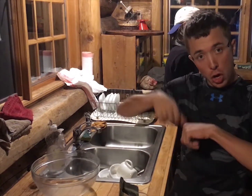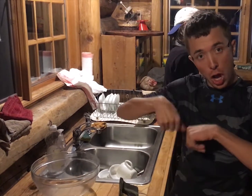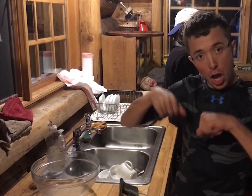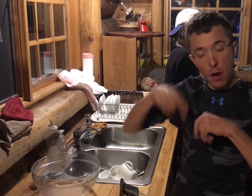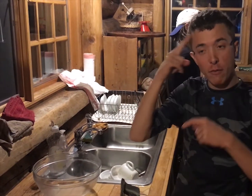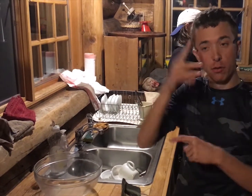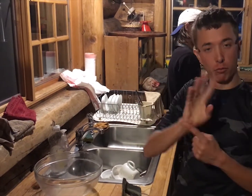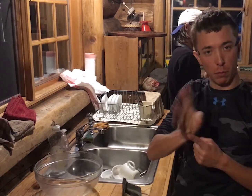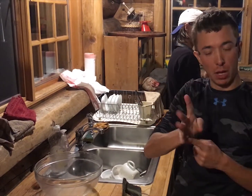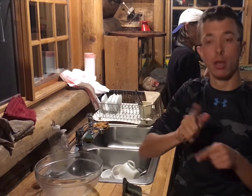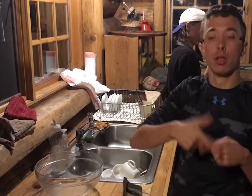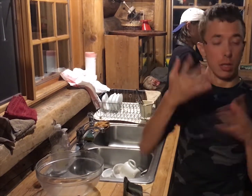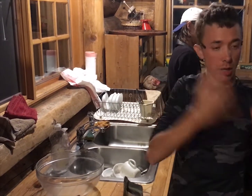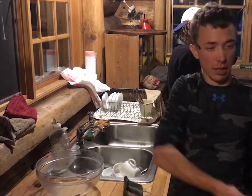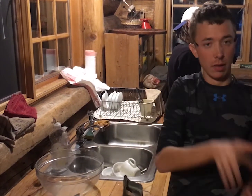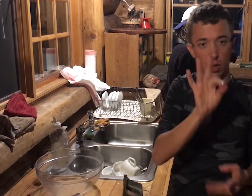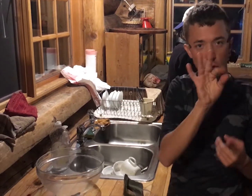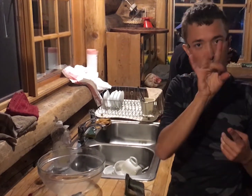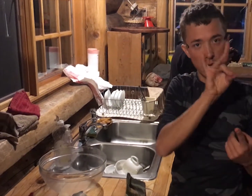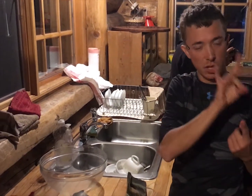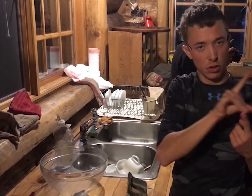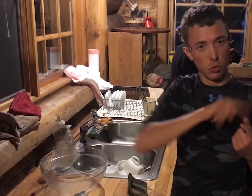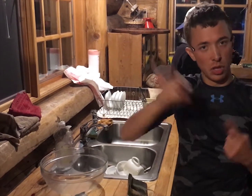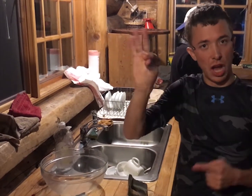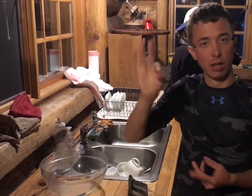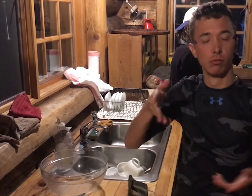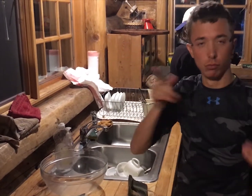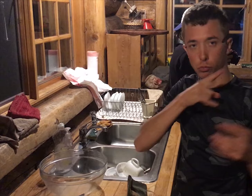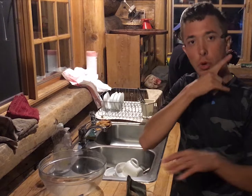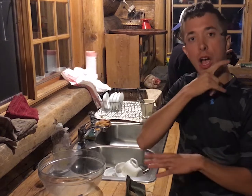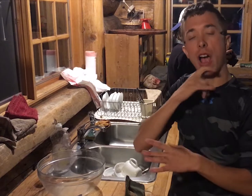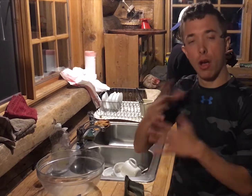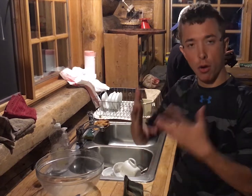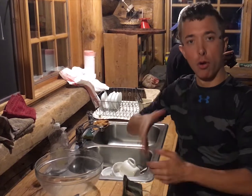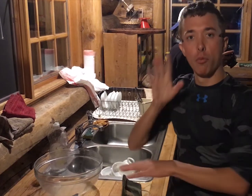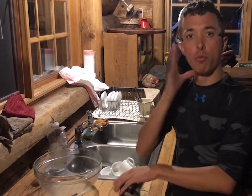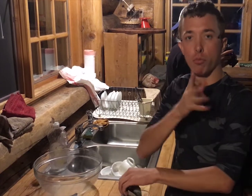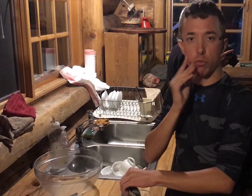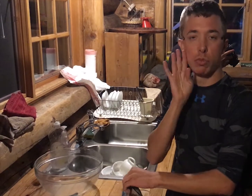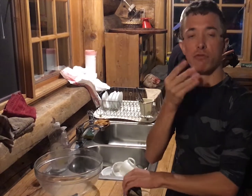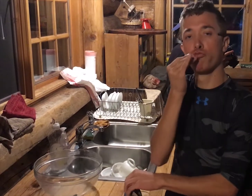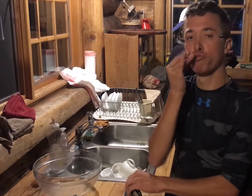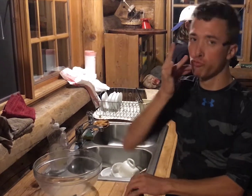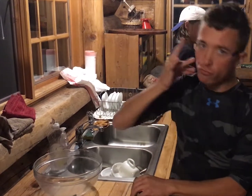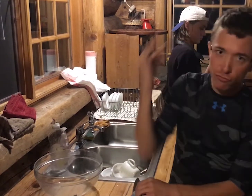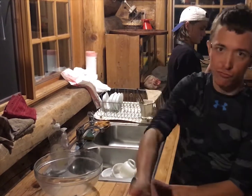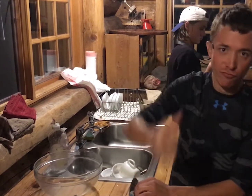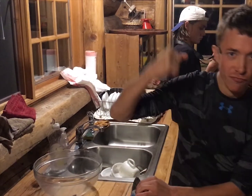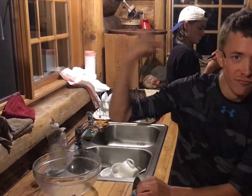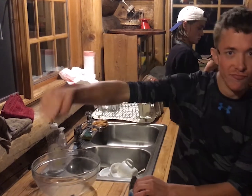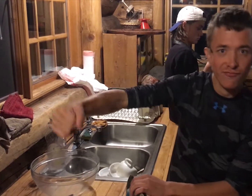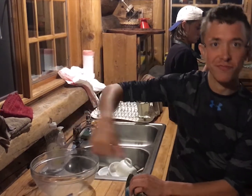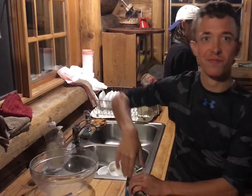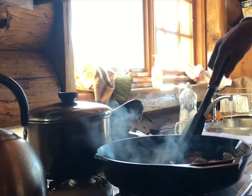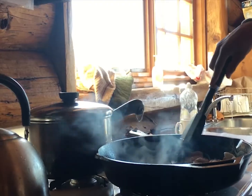and then you shake it for 4 minutes, and then you leave it for about 8 to 9 minutes, and then it'll become really delicious. You'll love